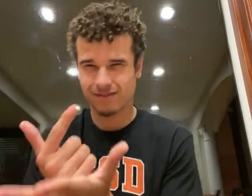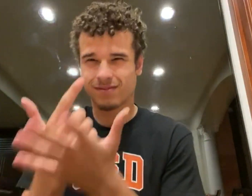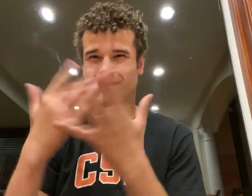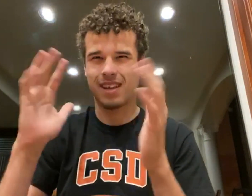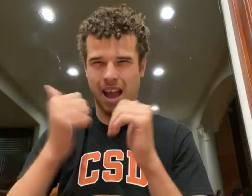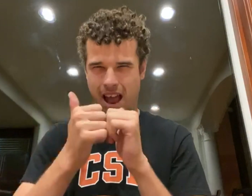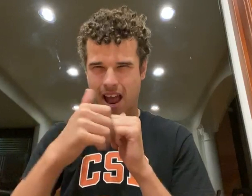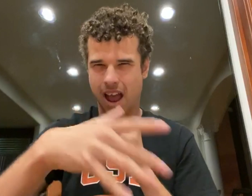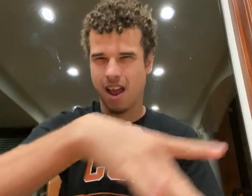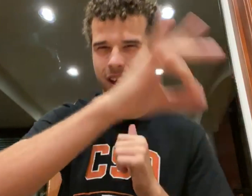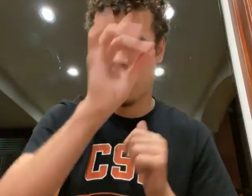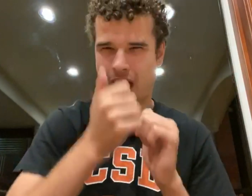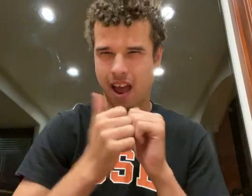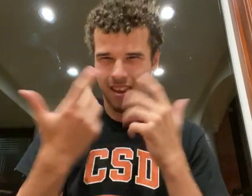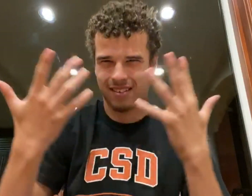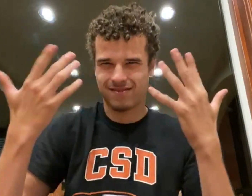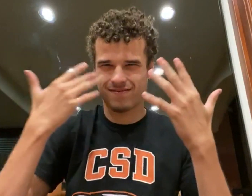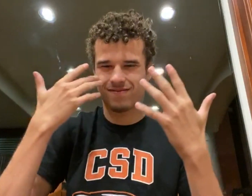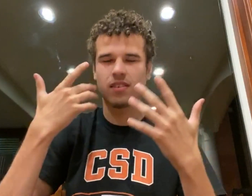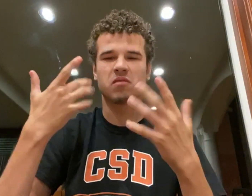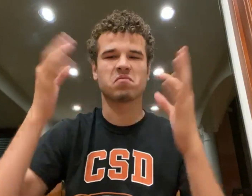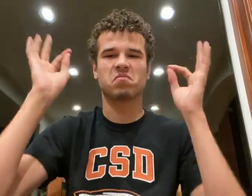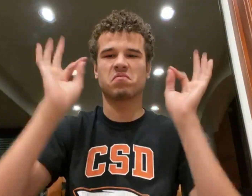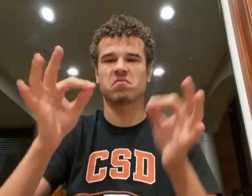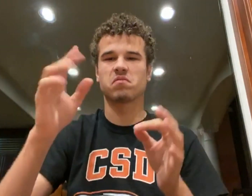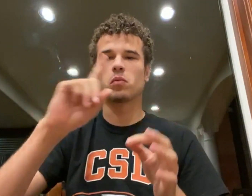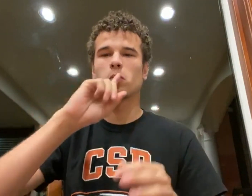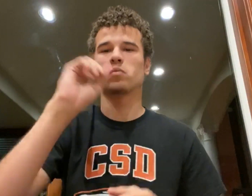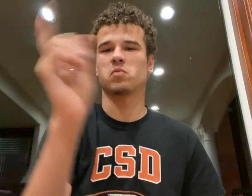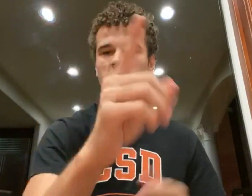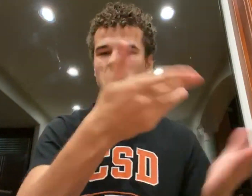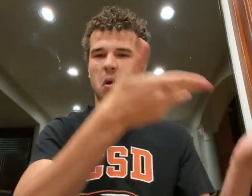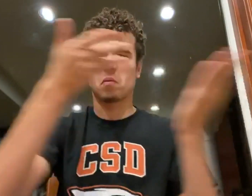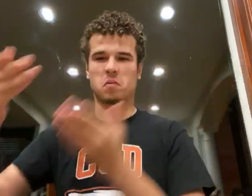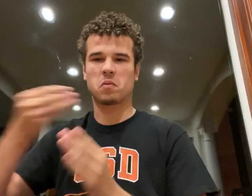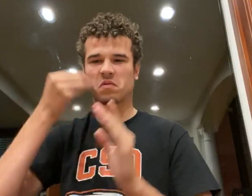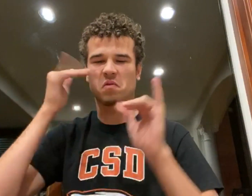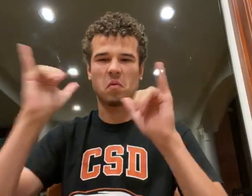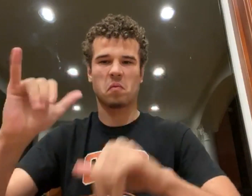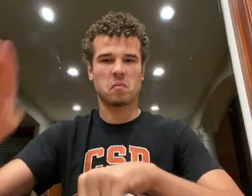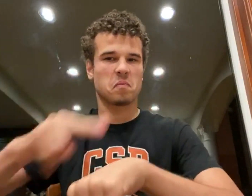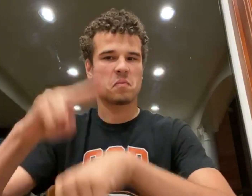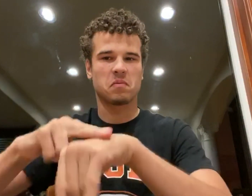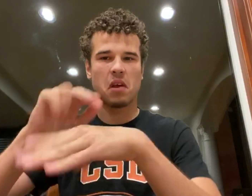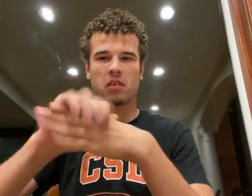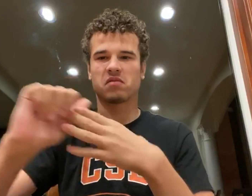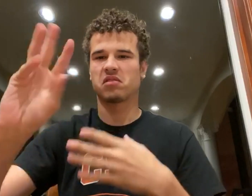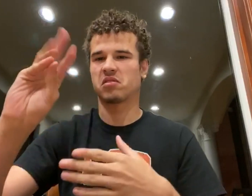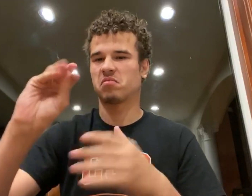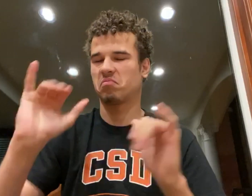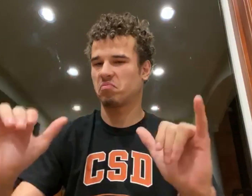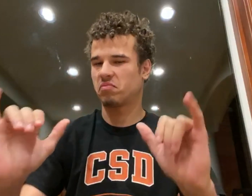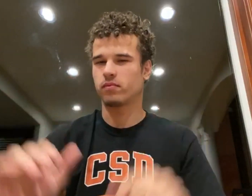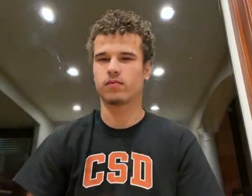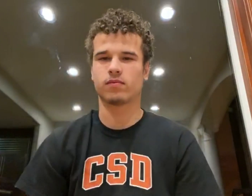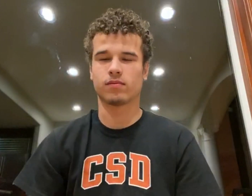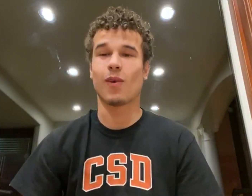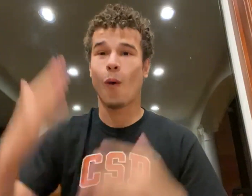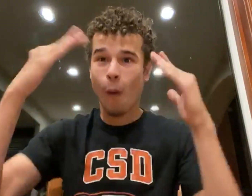price. Typically, you would pick up your yearbook after you have graduated, but that will be shipped to your home for $60 with the